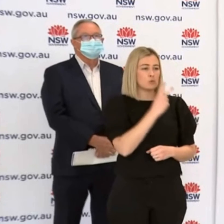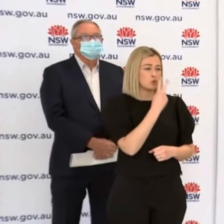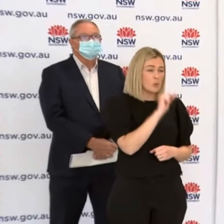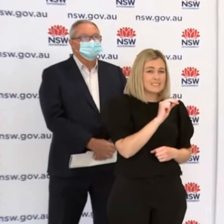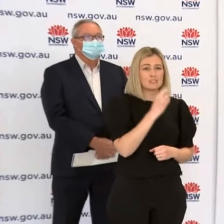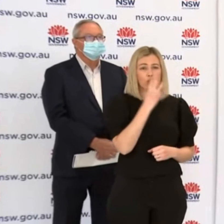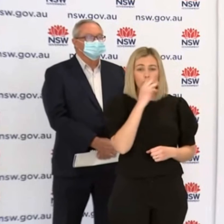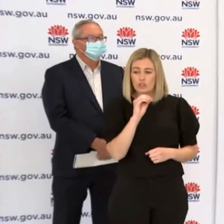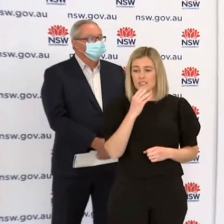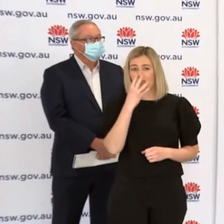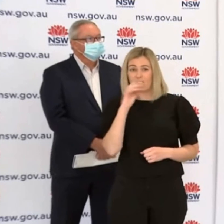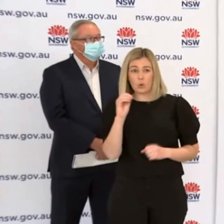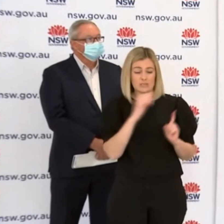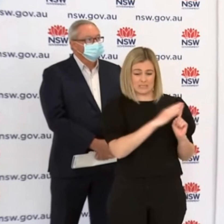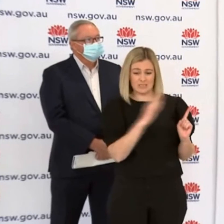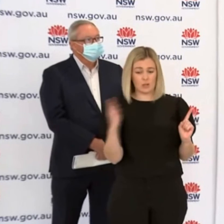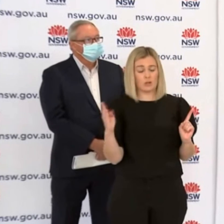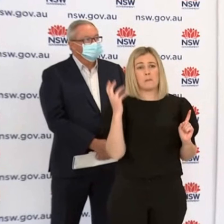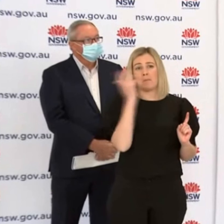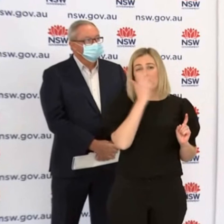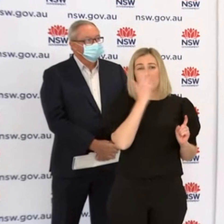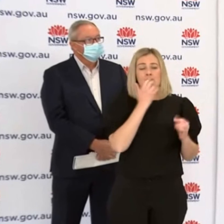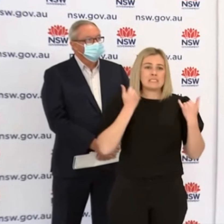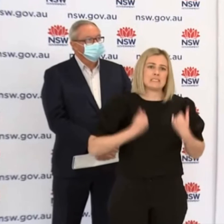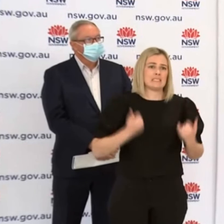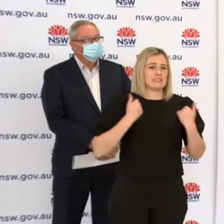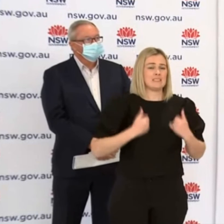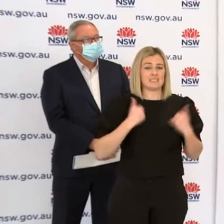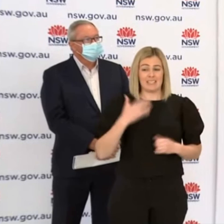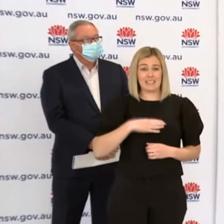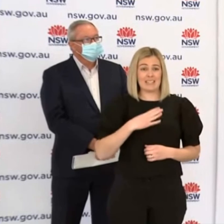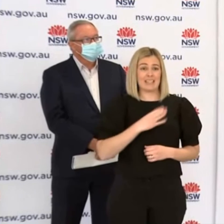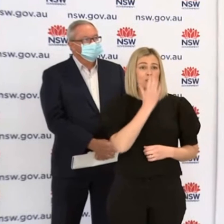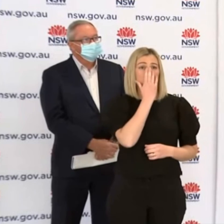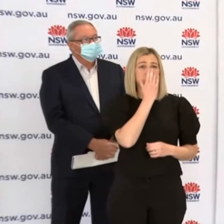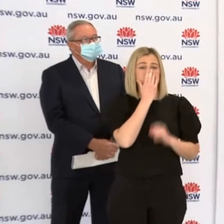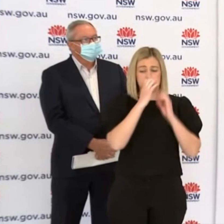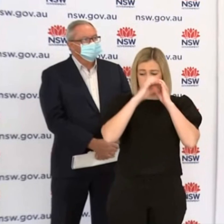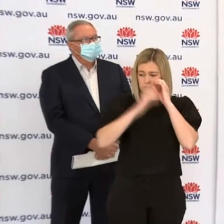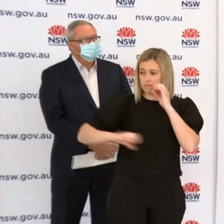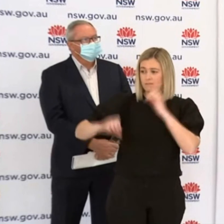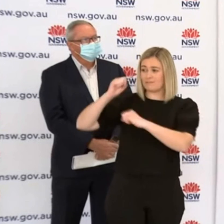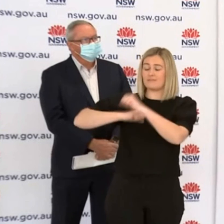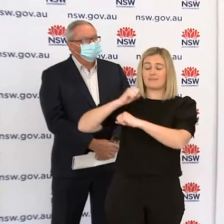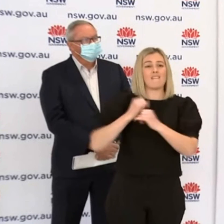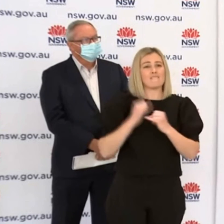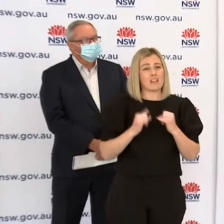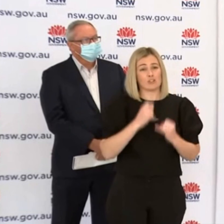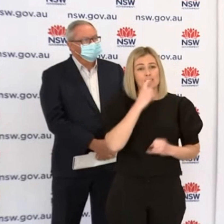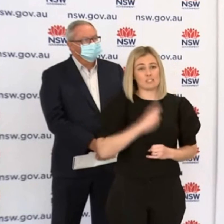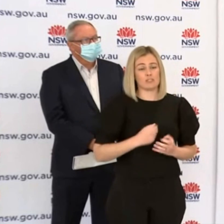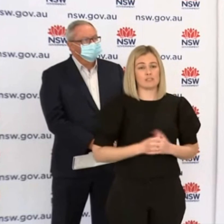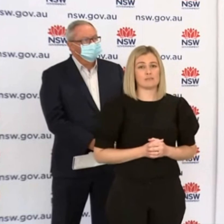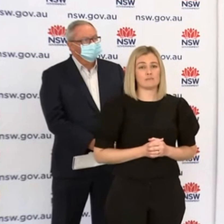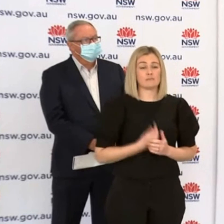30s, 40s who are very sick in intensive care and requiring ventilation. So this is a very serious disease. The message to young people is not only that